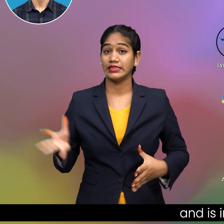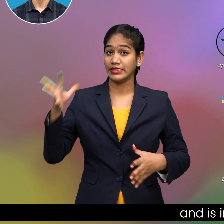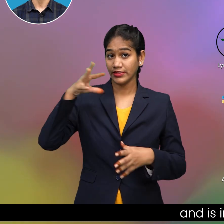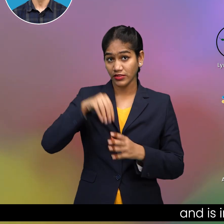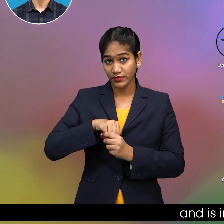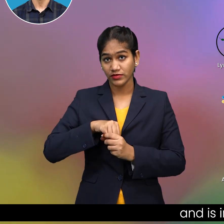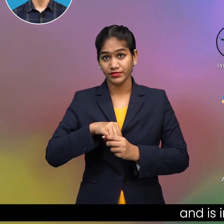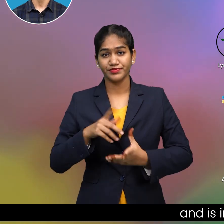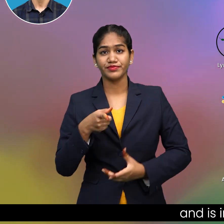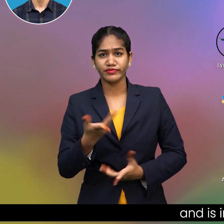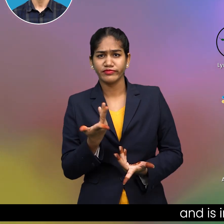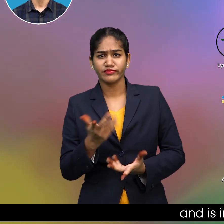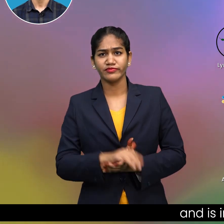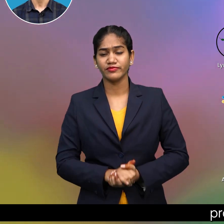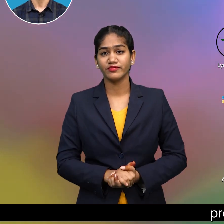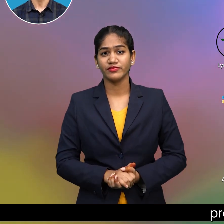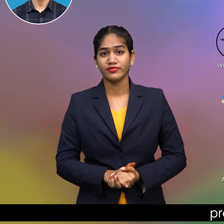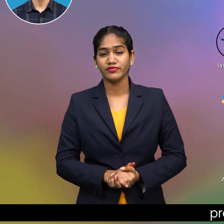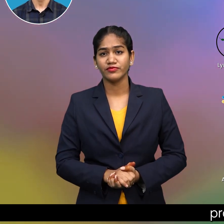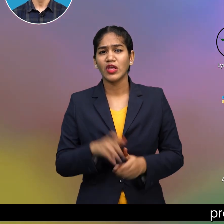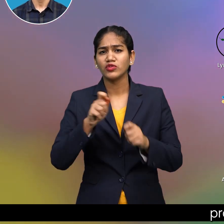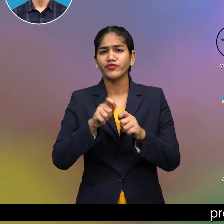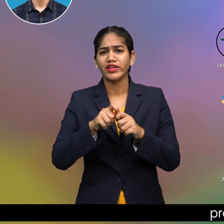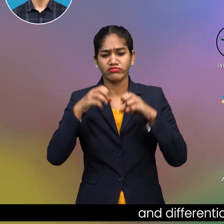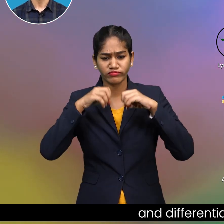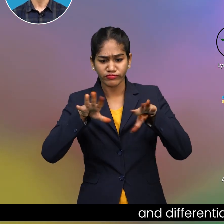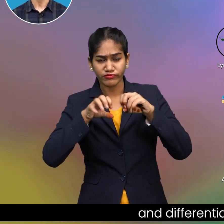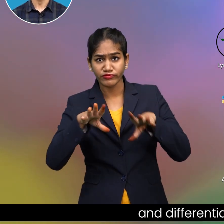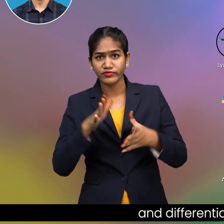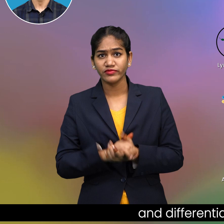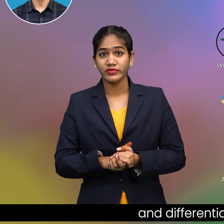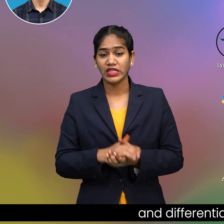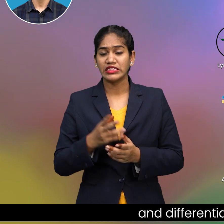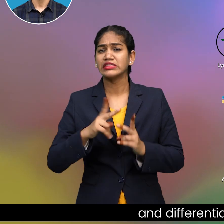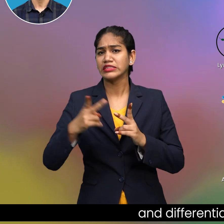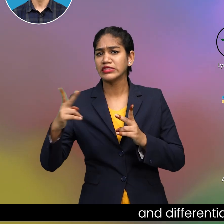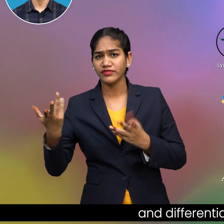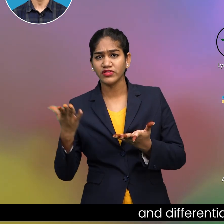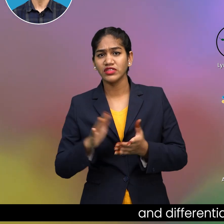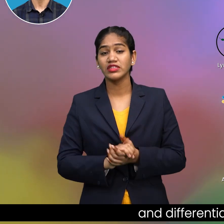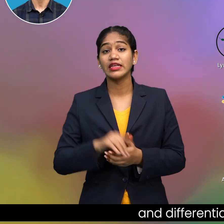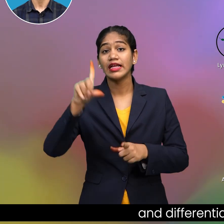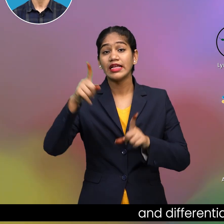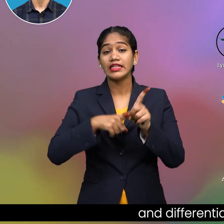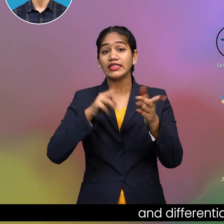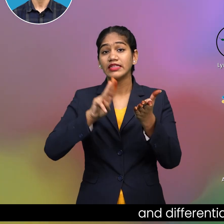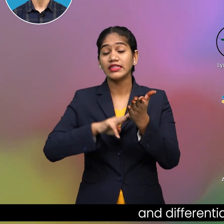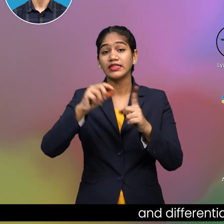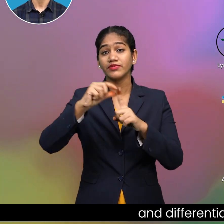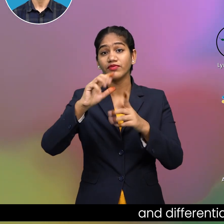and is involved in the production and differentiation of lymphocytes.